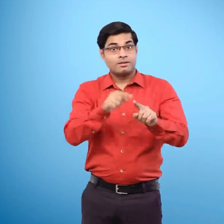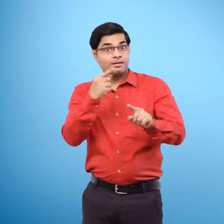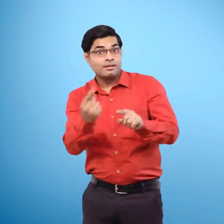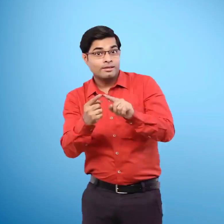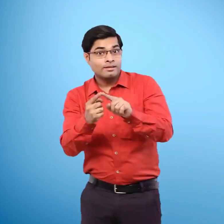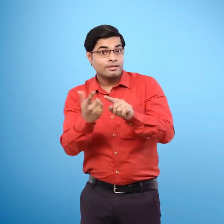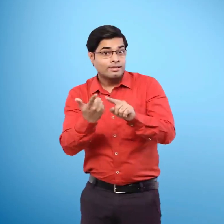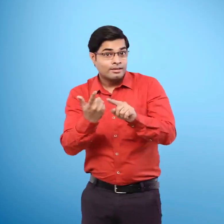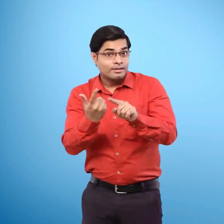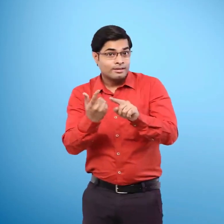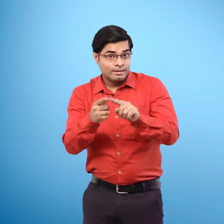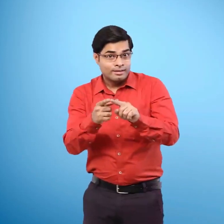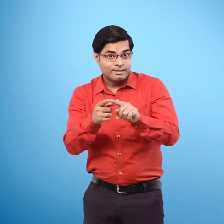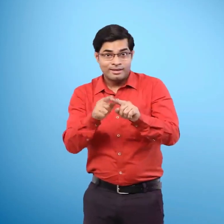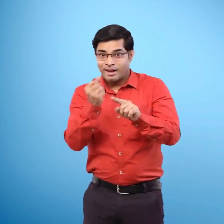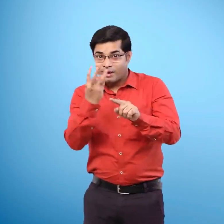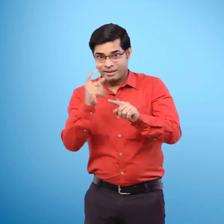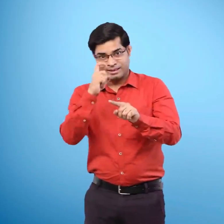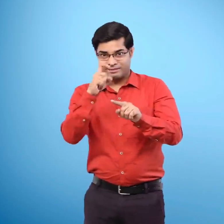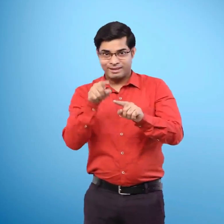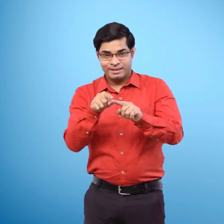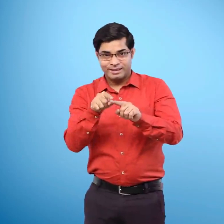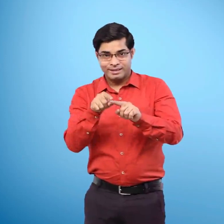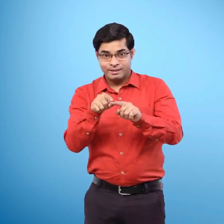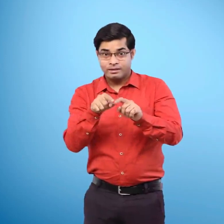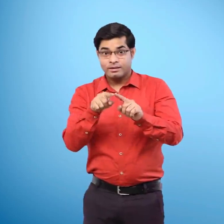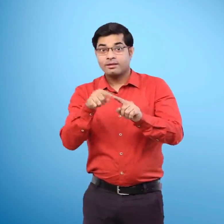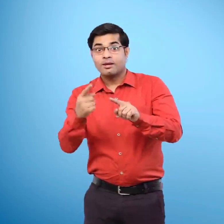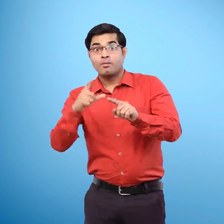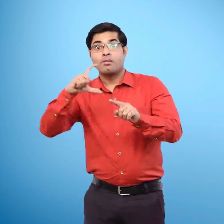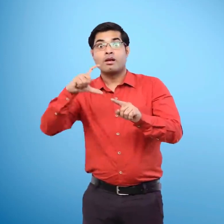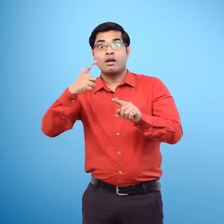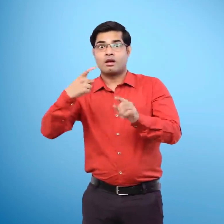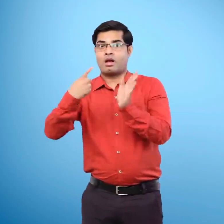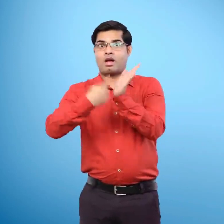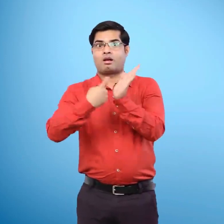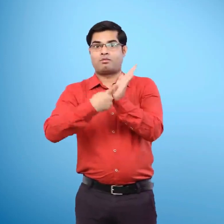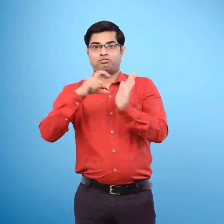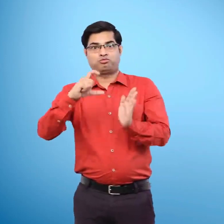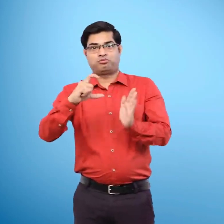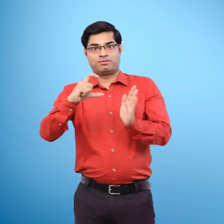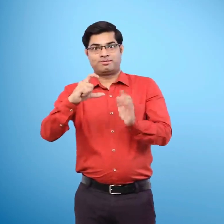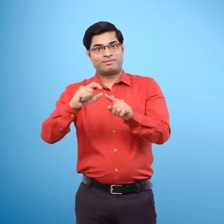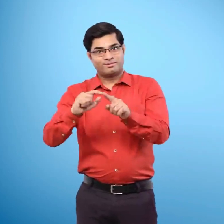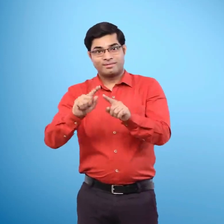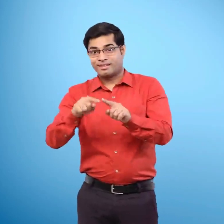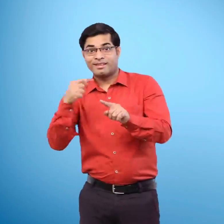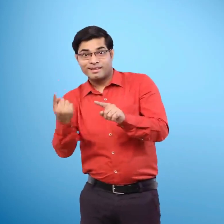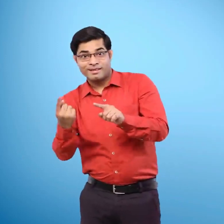Box 3. Number 7, capital R. Box